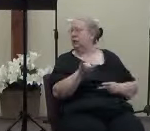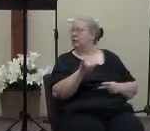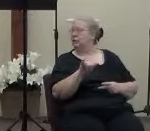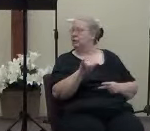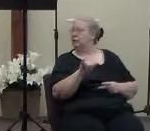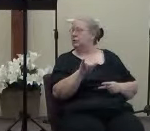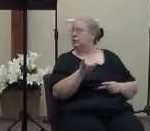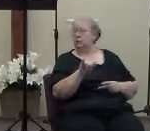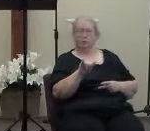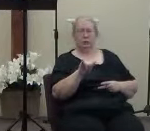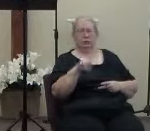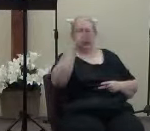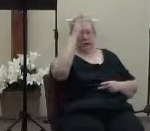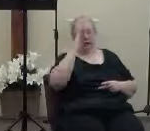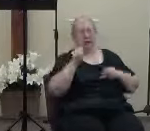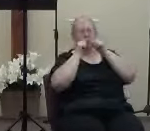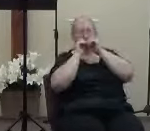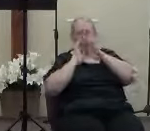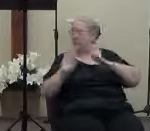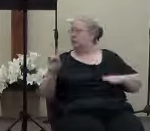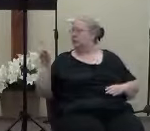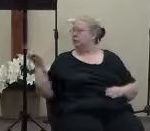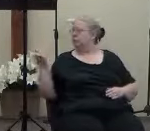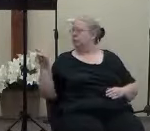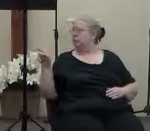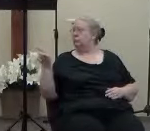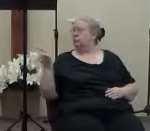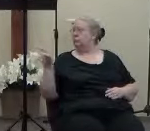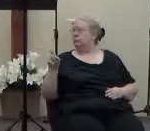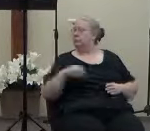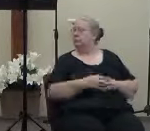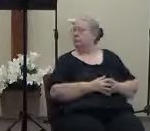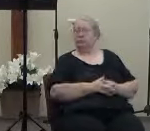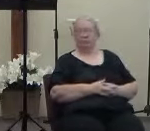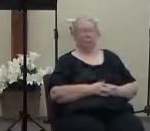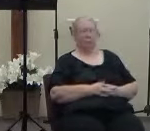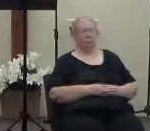Blessed you. God blessed you, didn't he? Out of the clear blue.